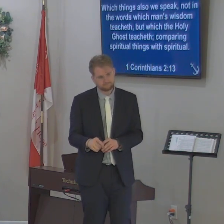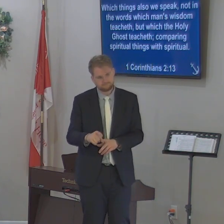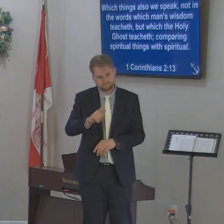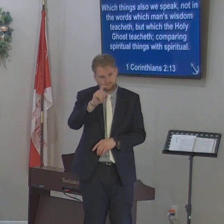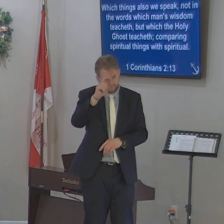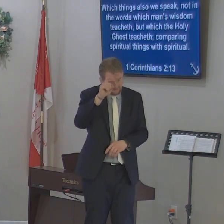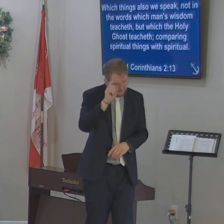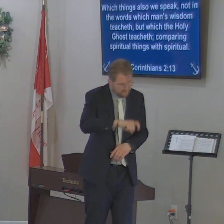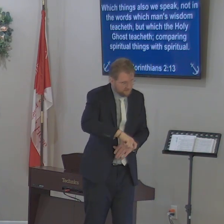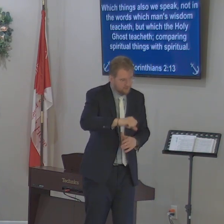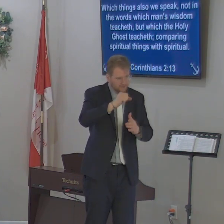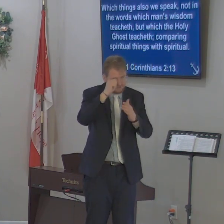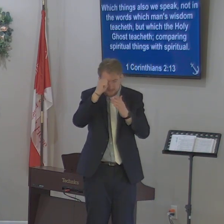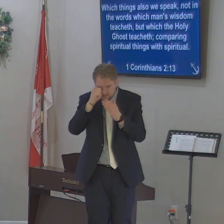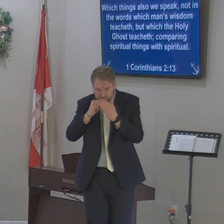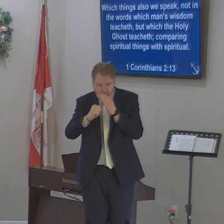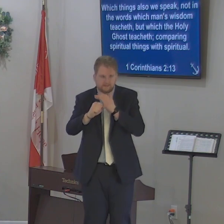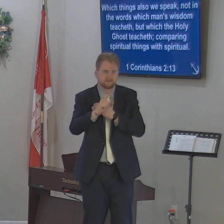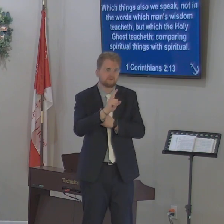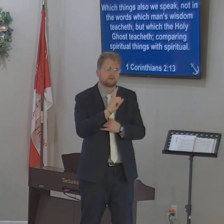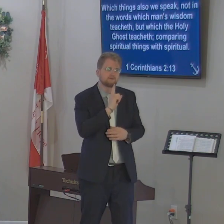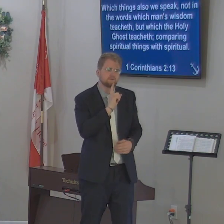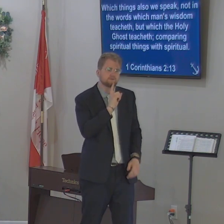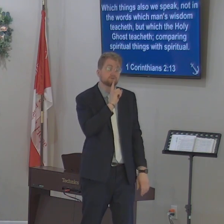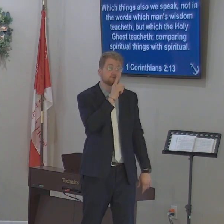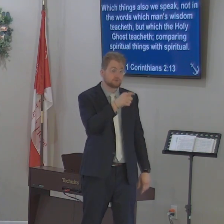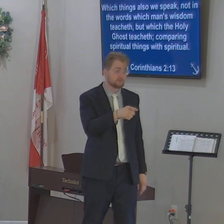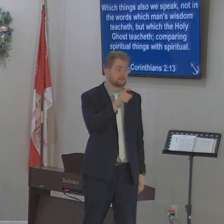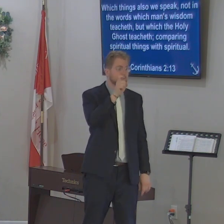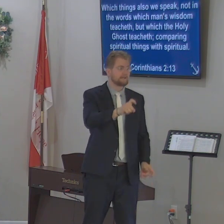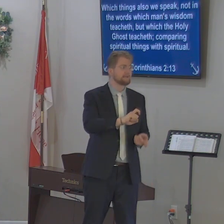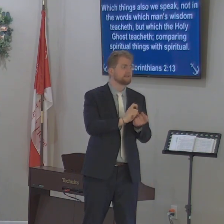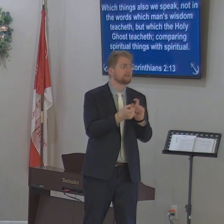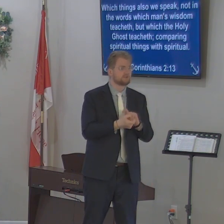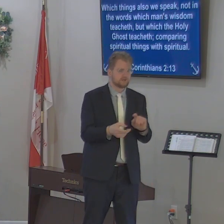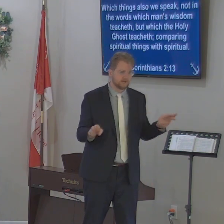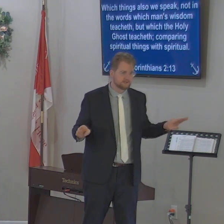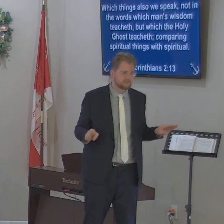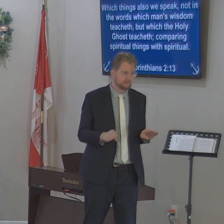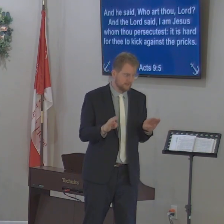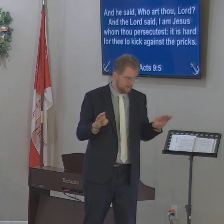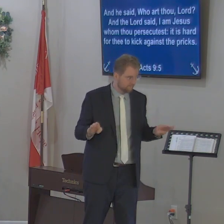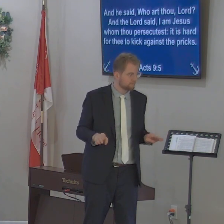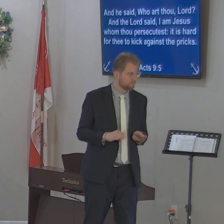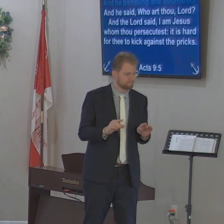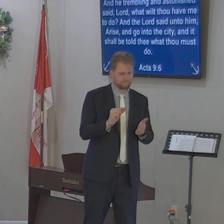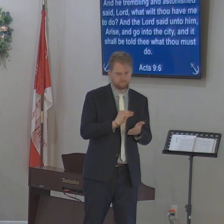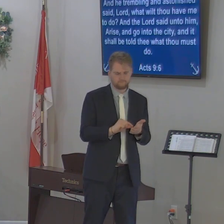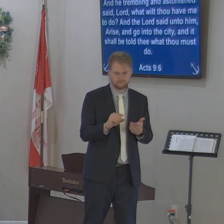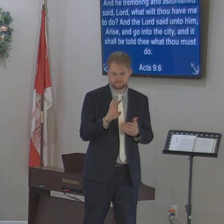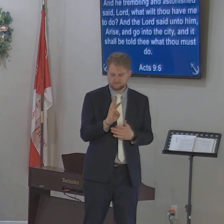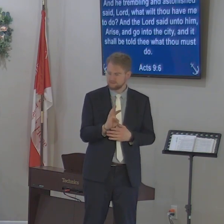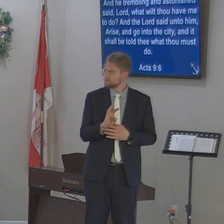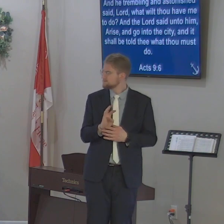He had to change his behavior to the pricking that was occurring in his heart. And that's what he would say in verse 6.